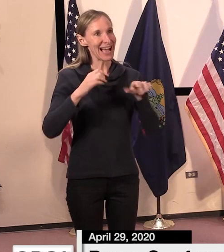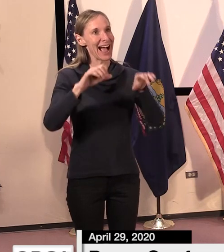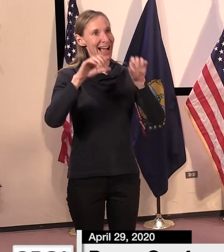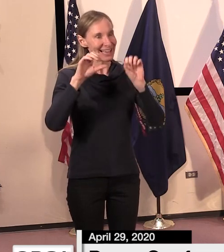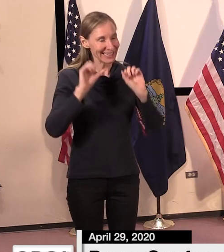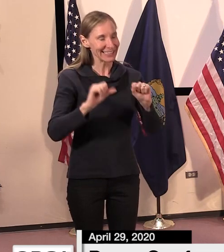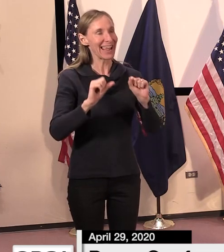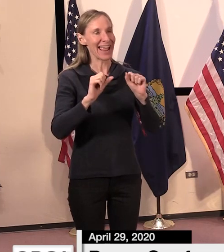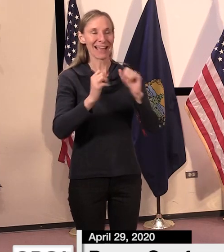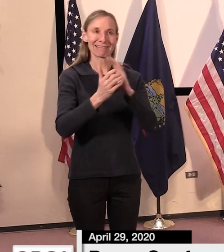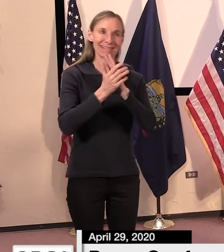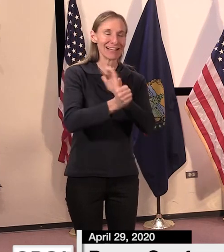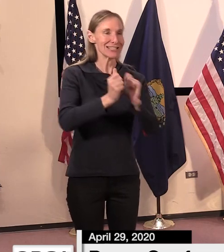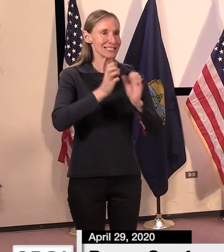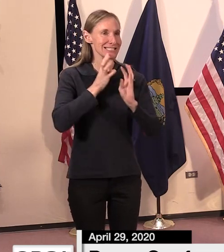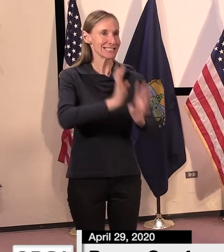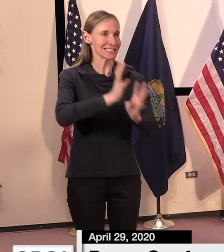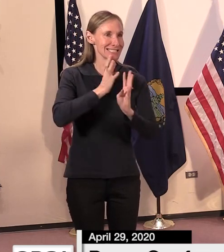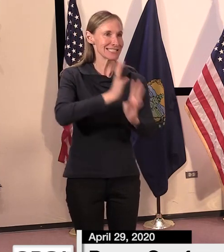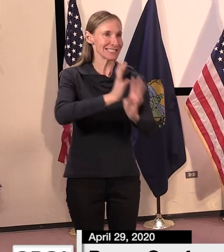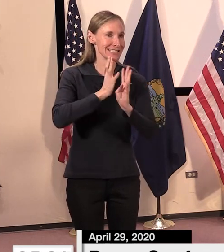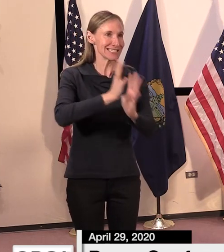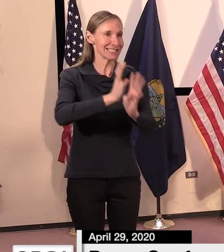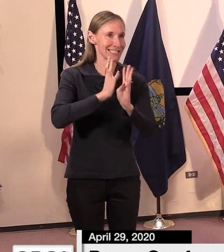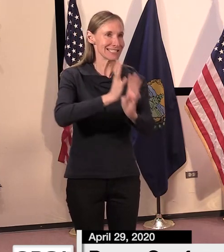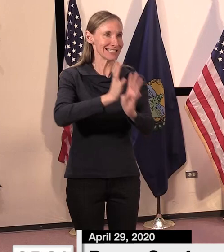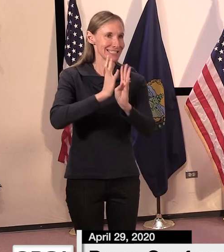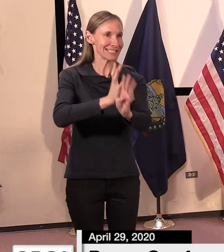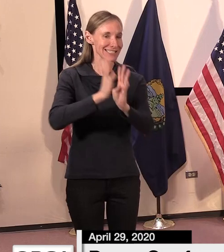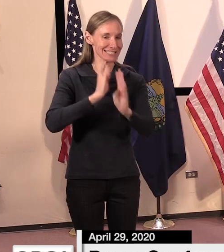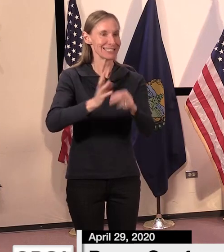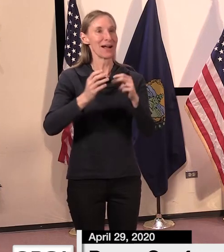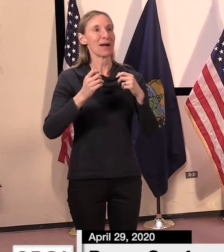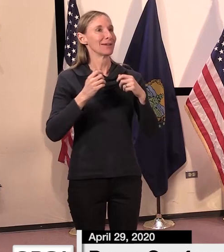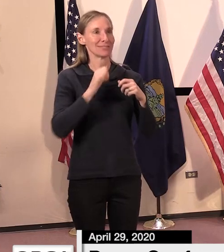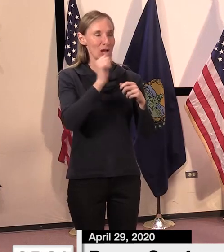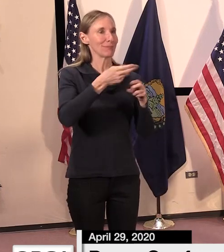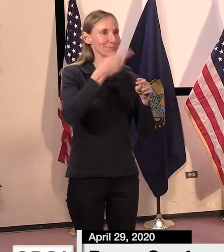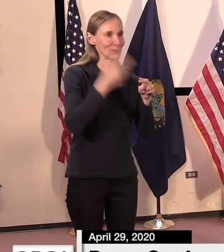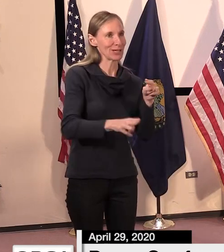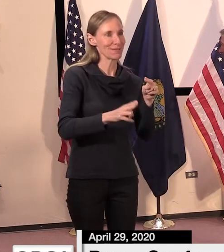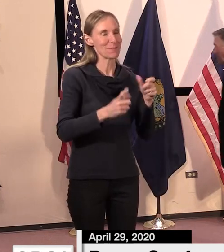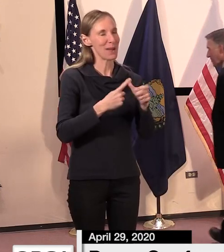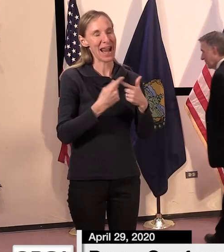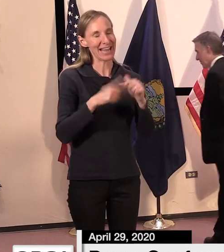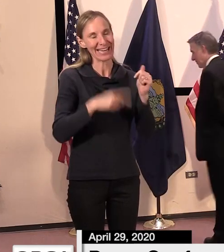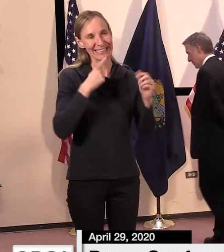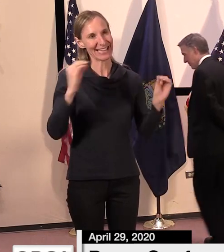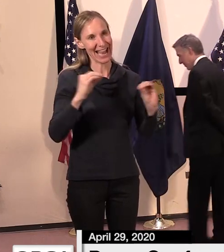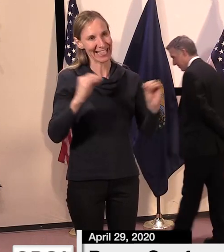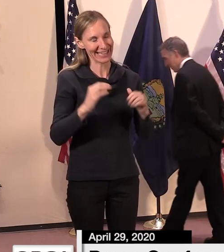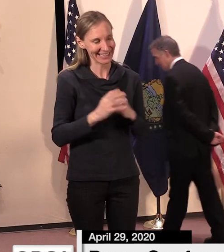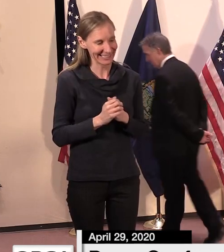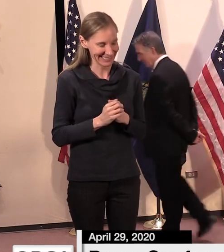my tongue. But Dr. Levine, I have a question about